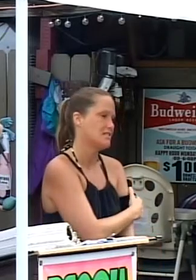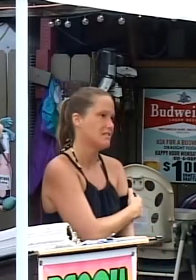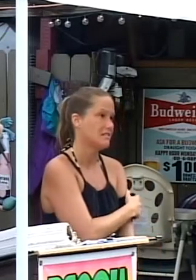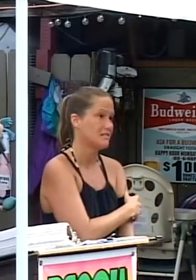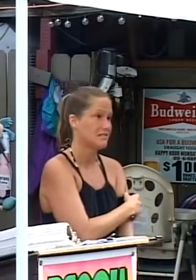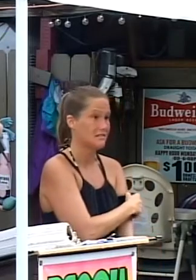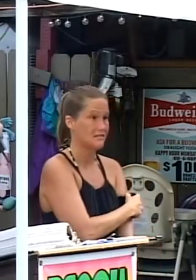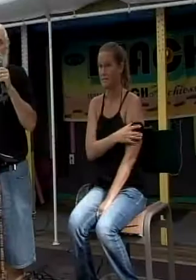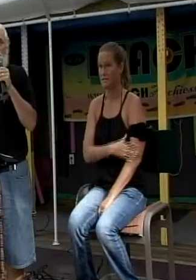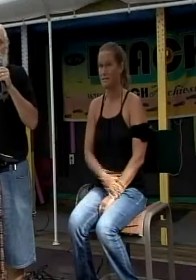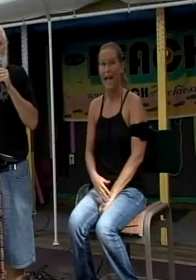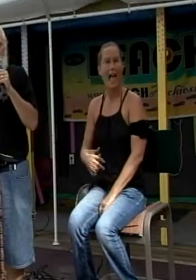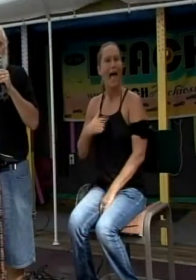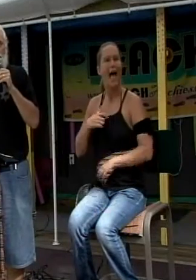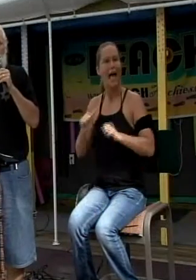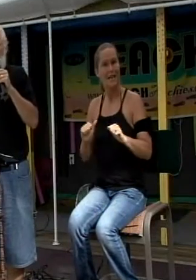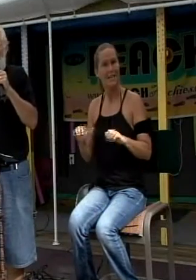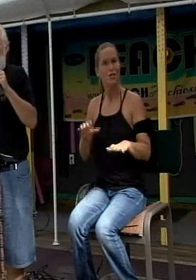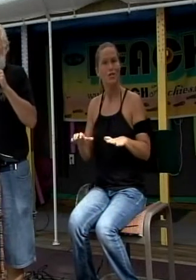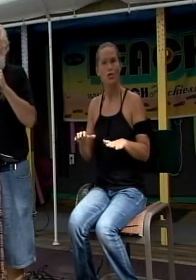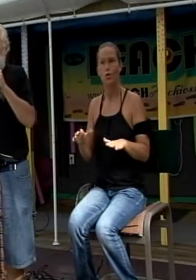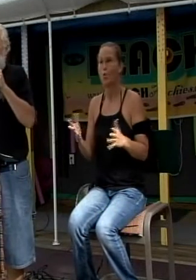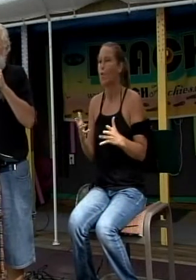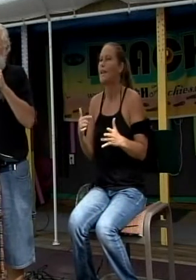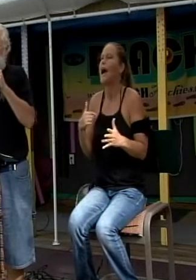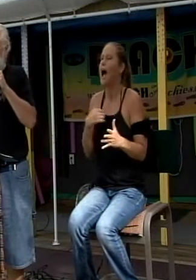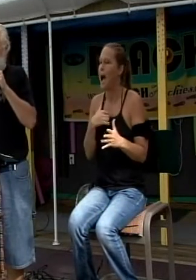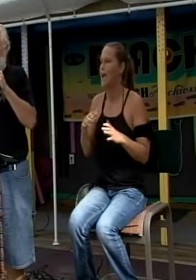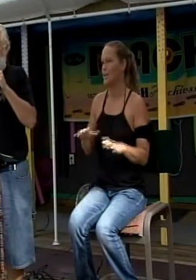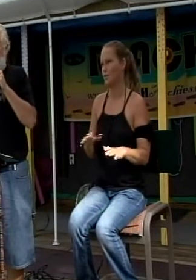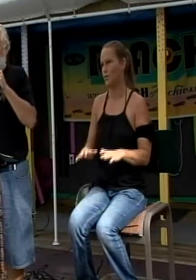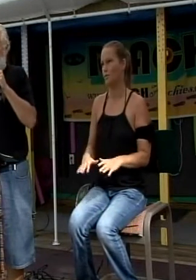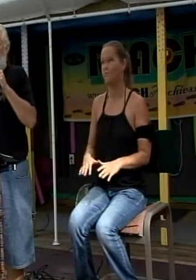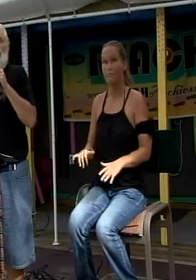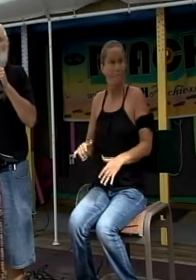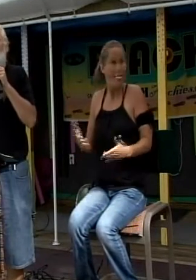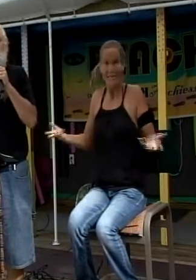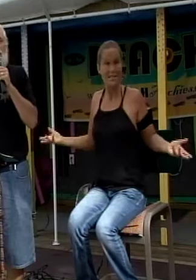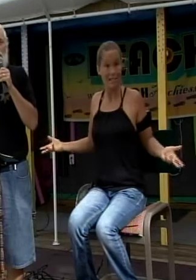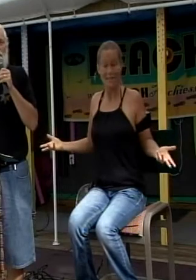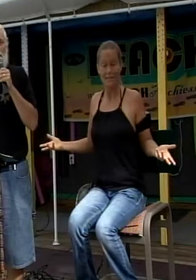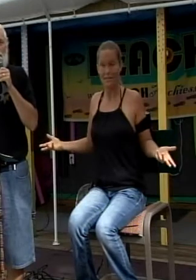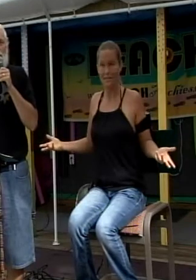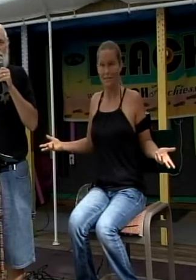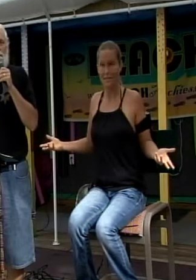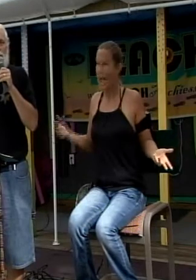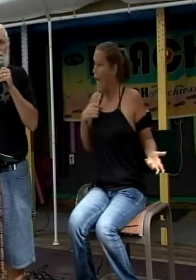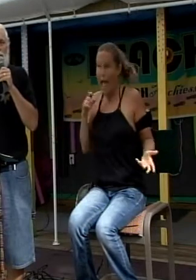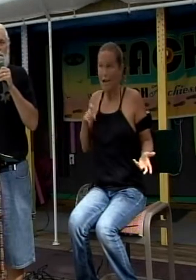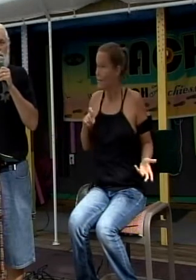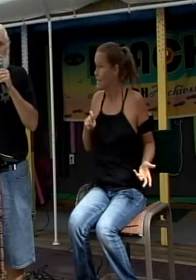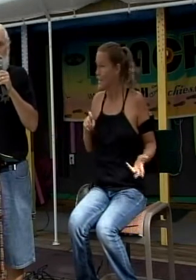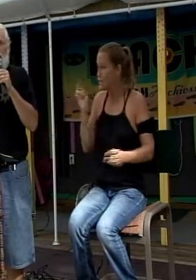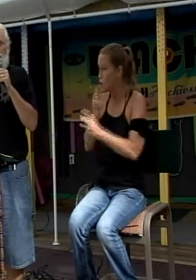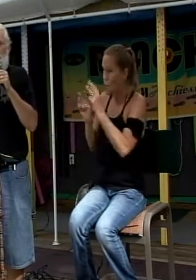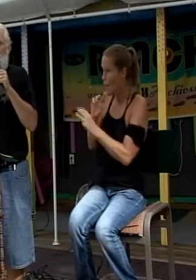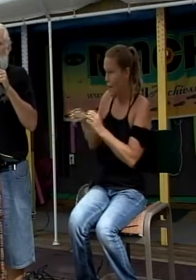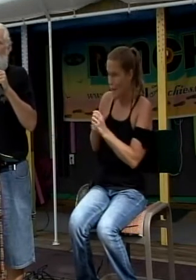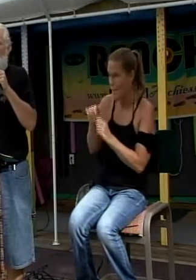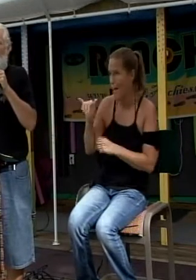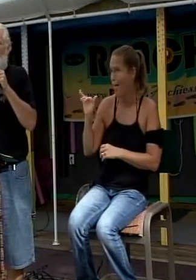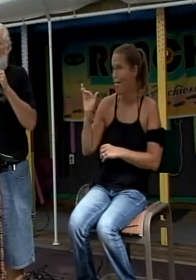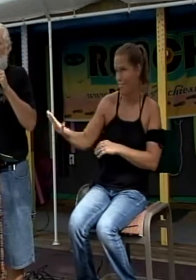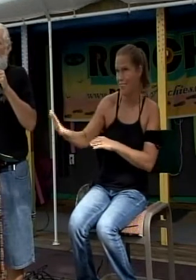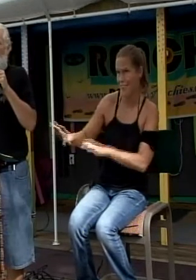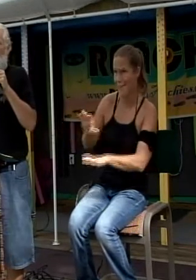can do. And if I do what I do and don't worry about everybody else, then things will be